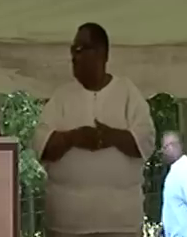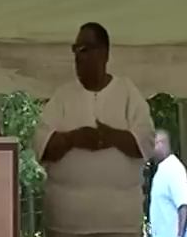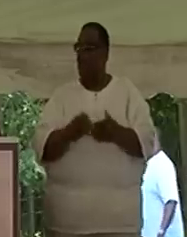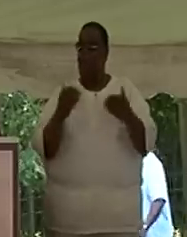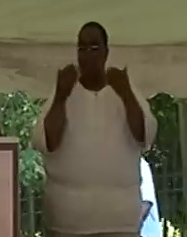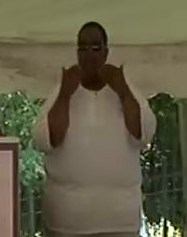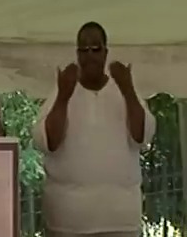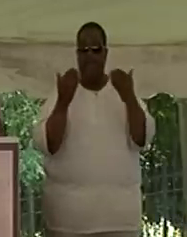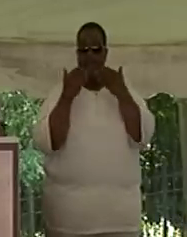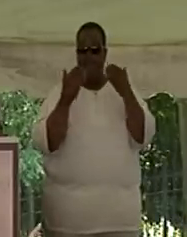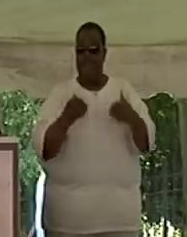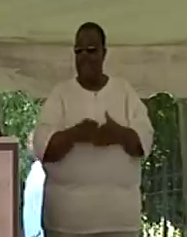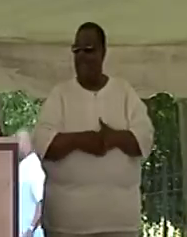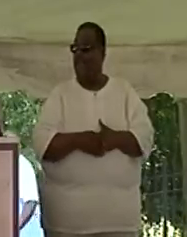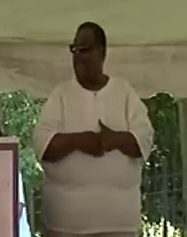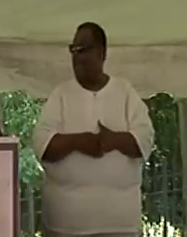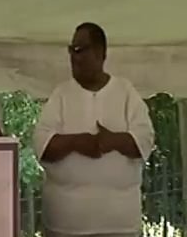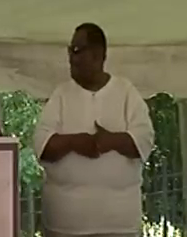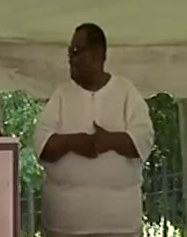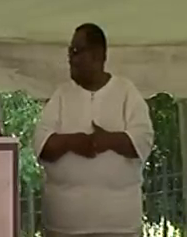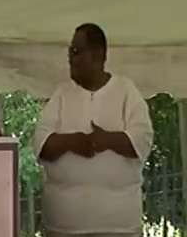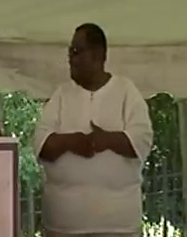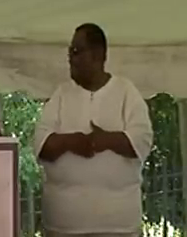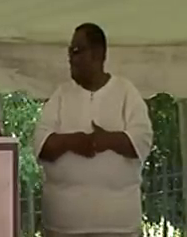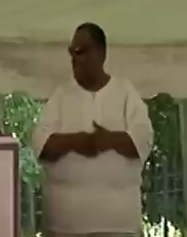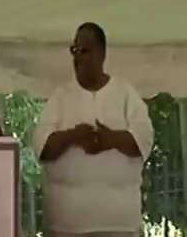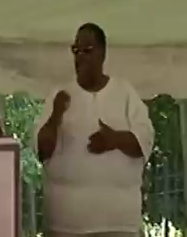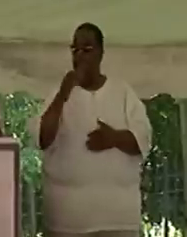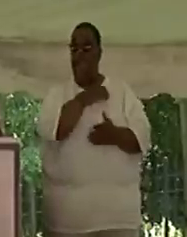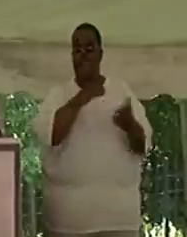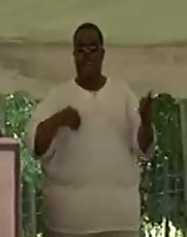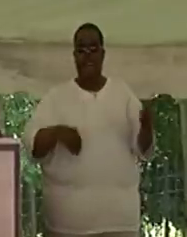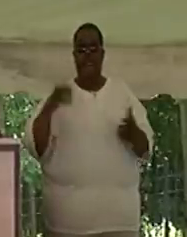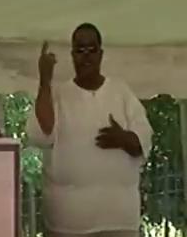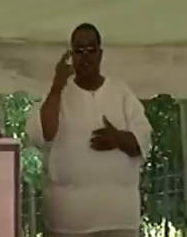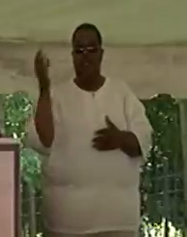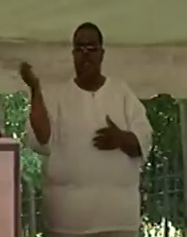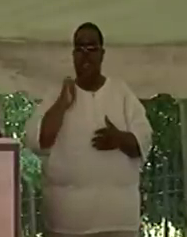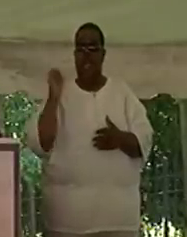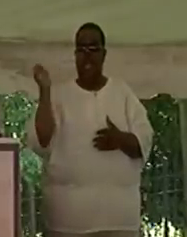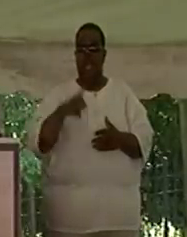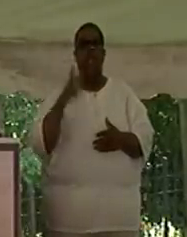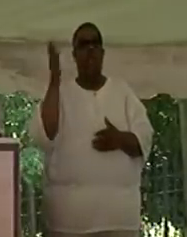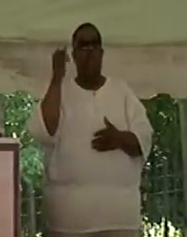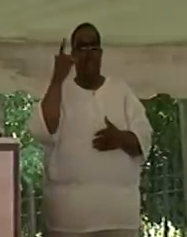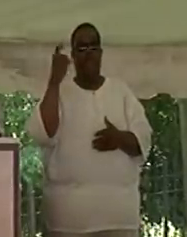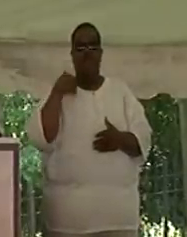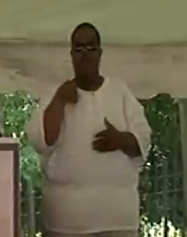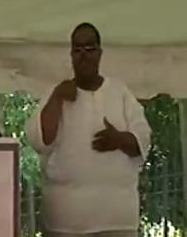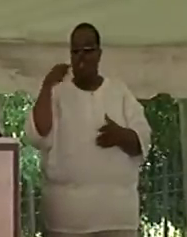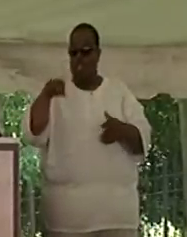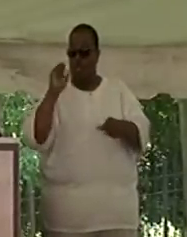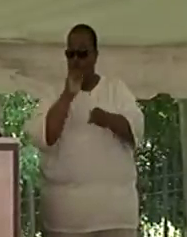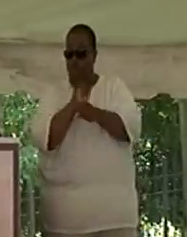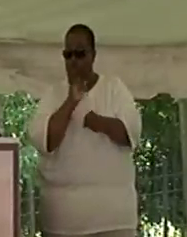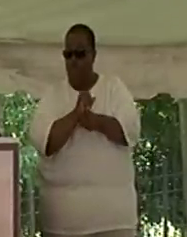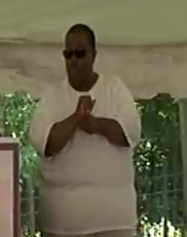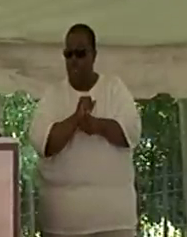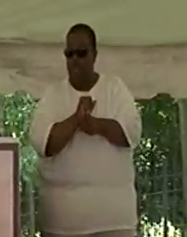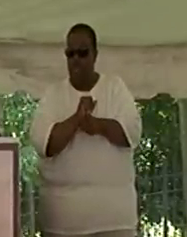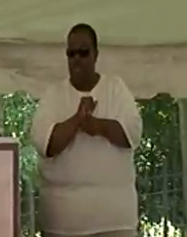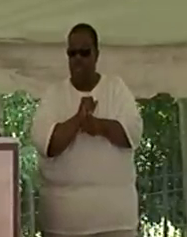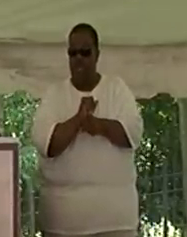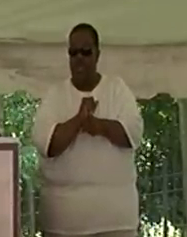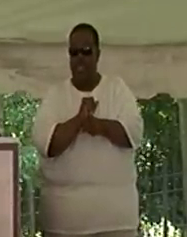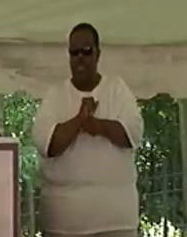Thank you. This is the main reason I came back. because I knew to do this job, I had